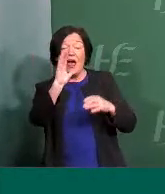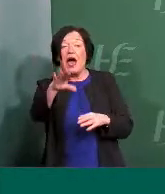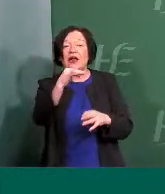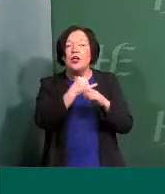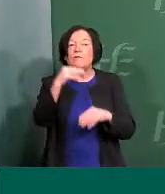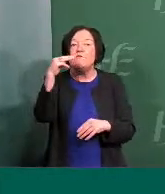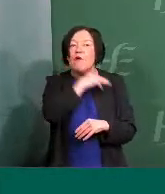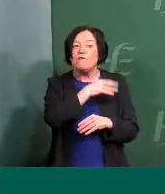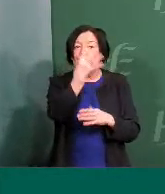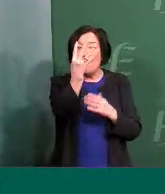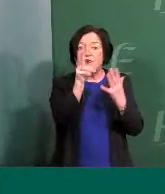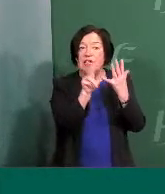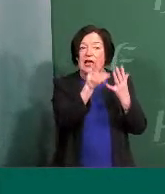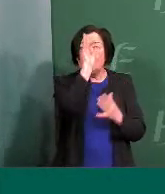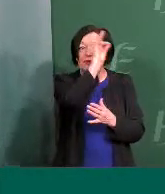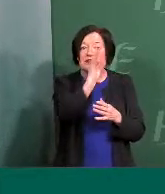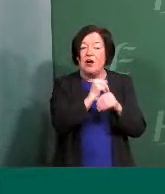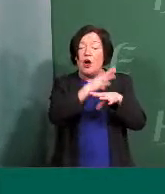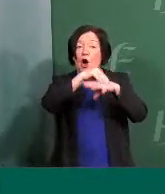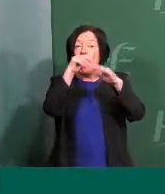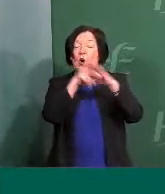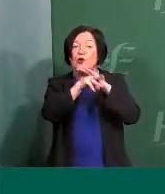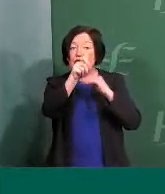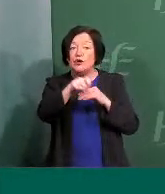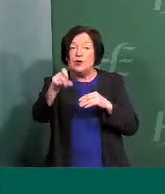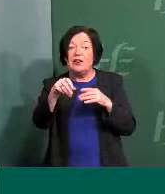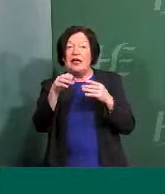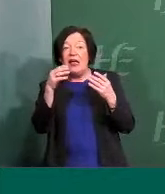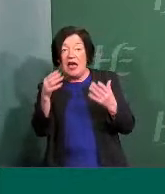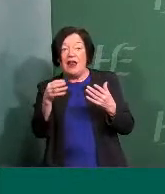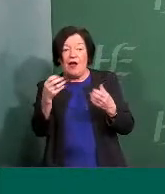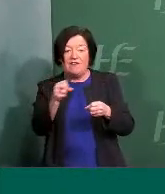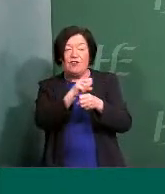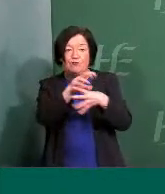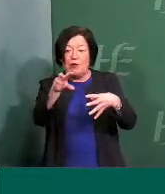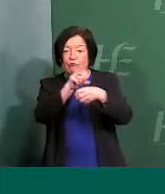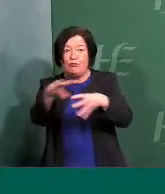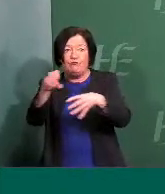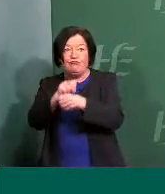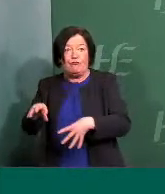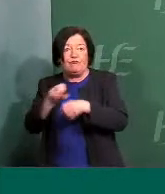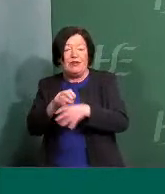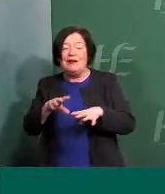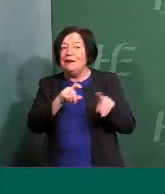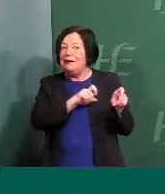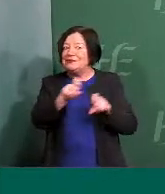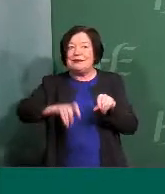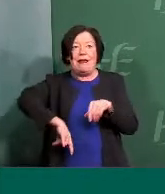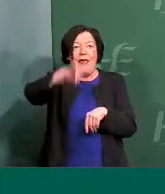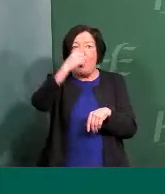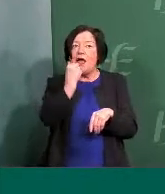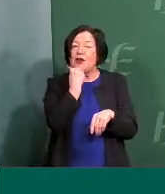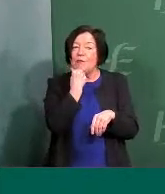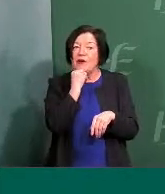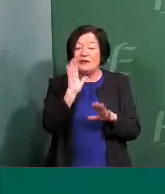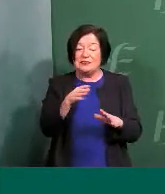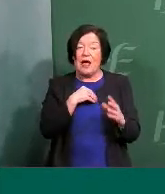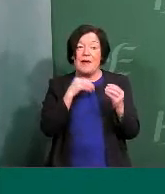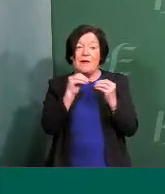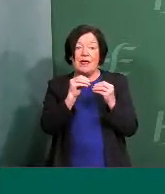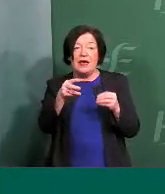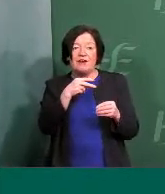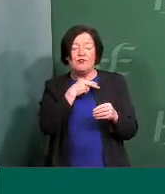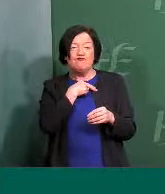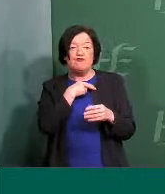that 48% of all older persons units are now experiencing outbreaks. So that number is still a very high number. And as I said, having a